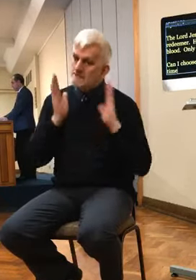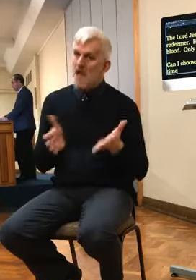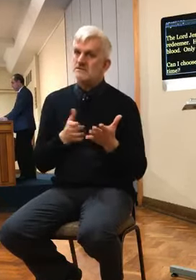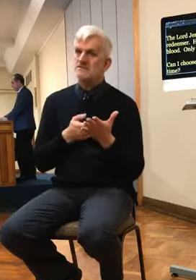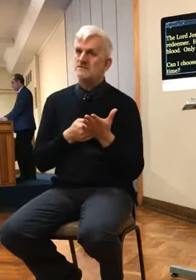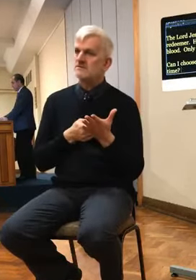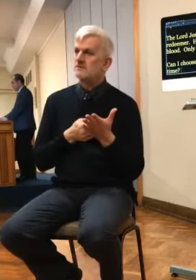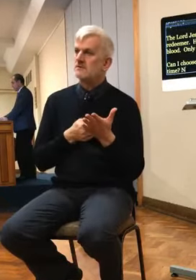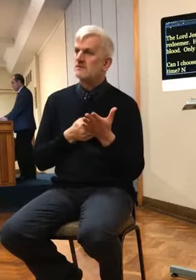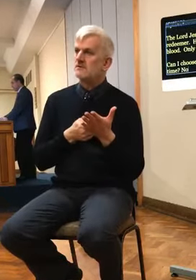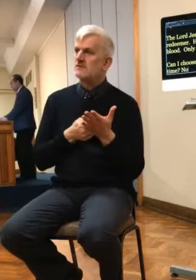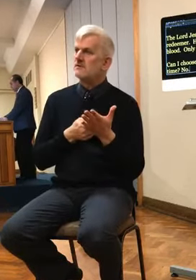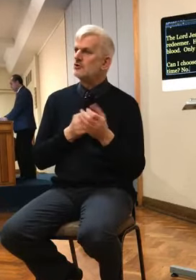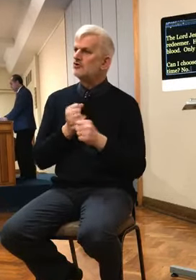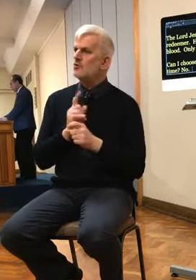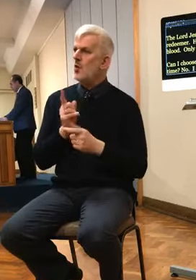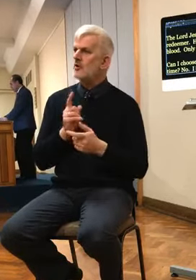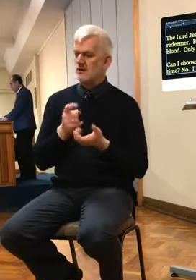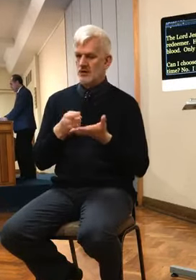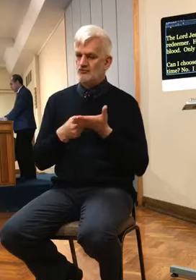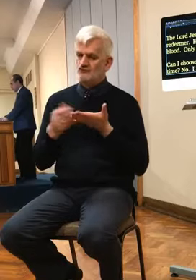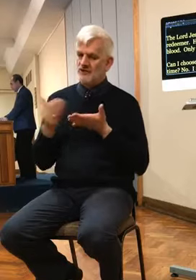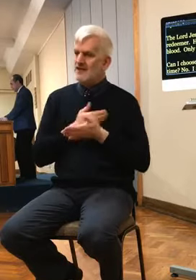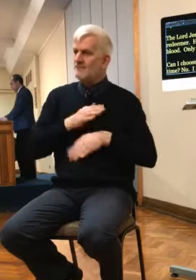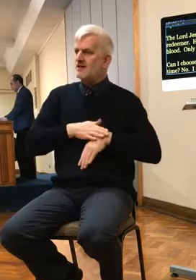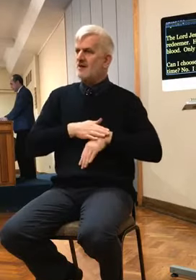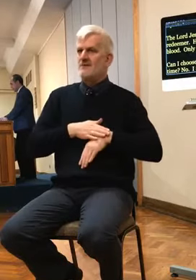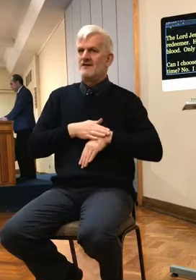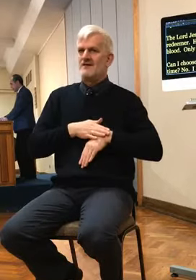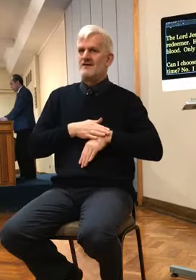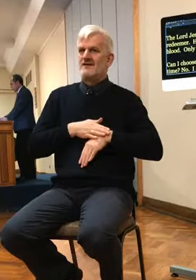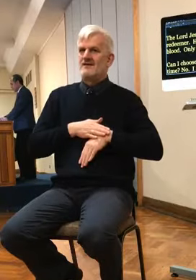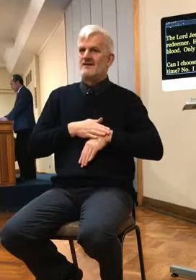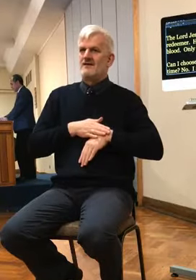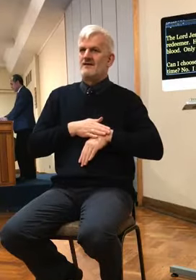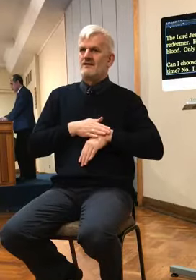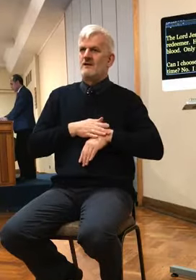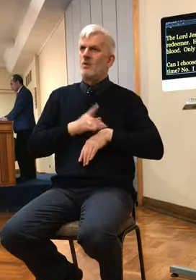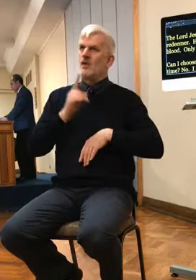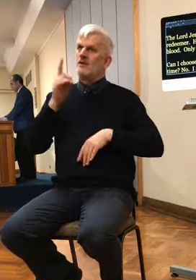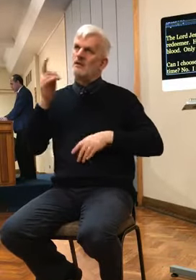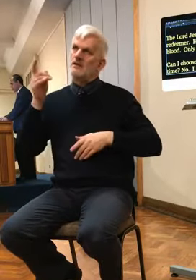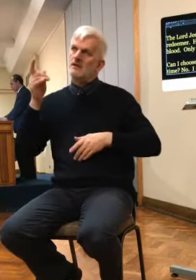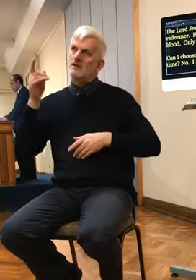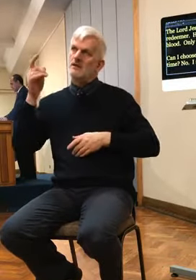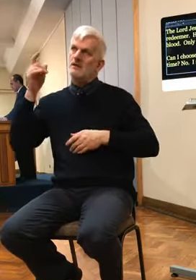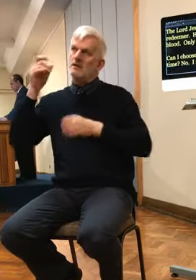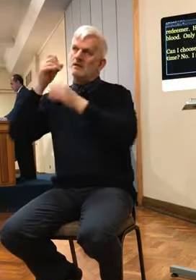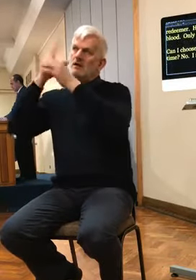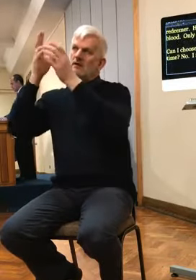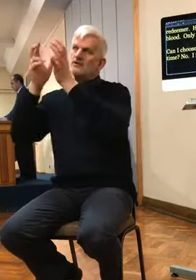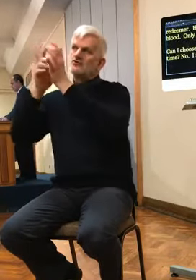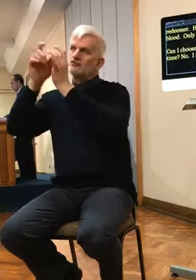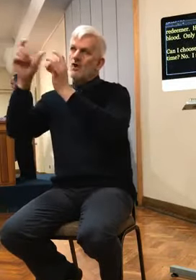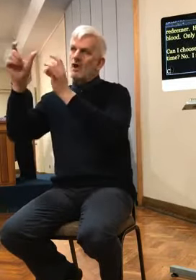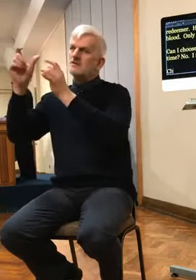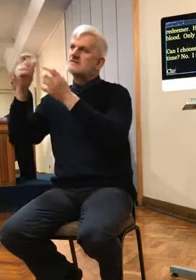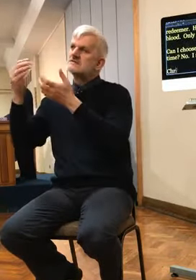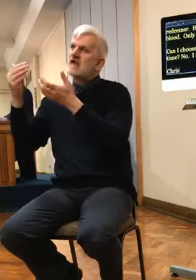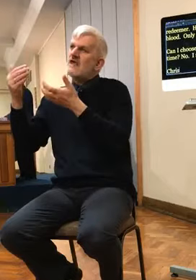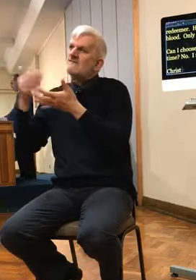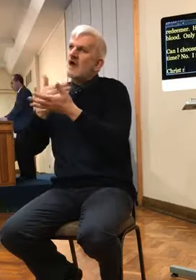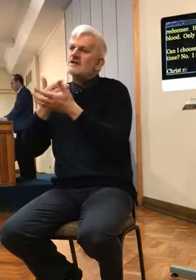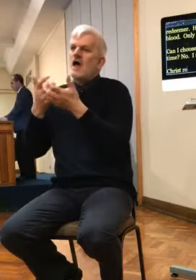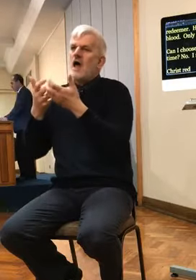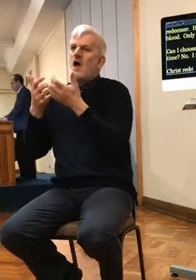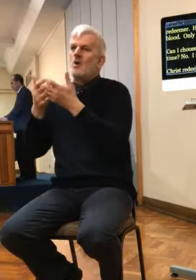does it mean? Christ redeemed us by his precious blood. We are also to redeem the time. Being